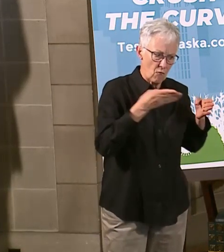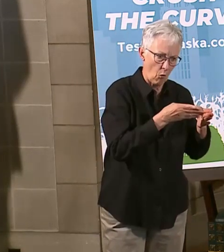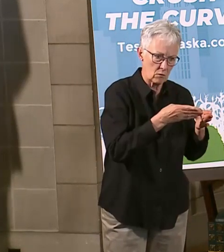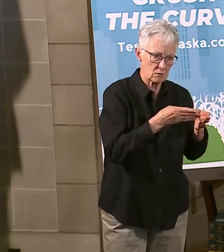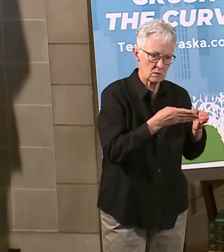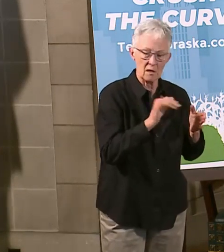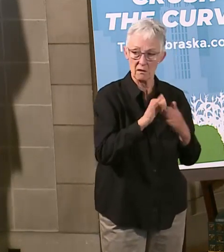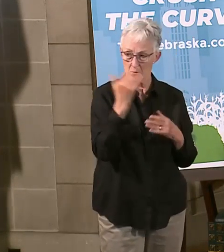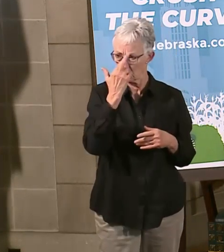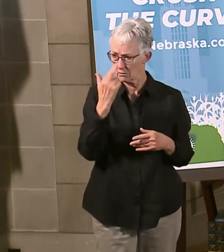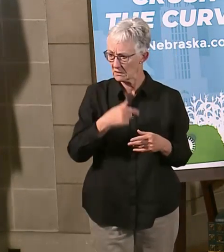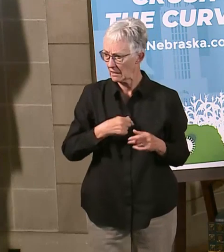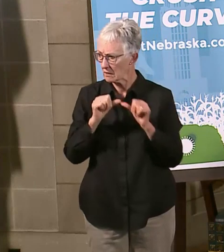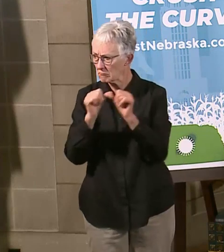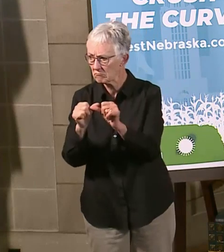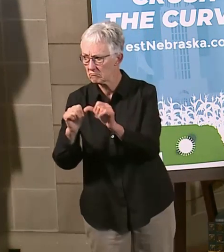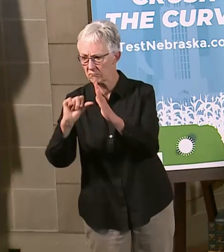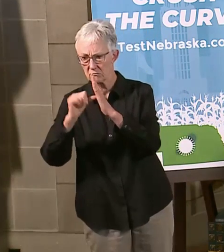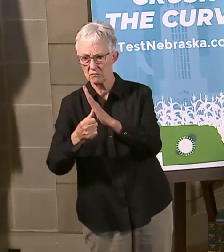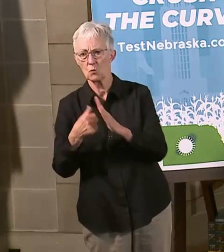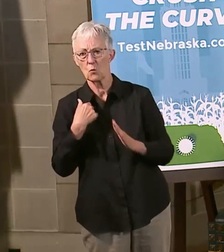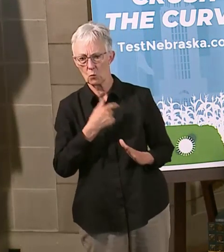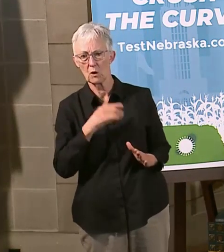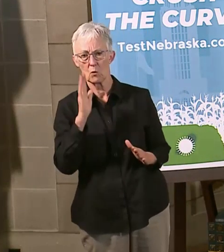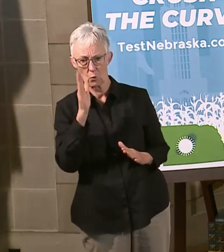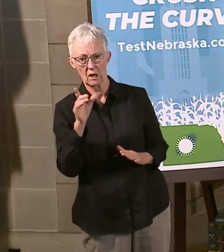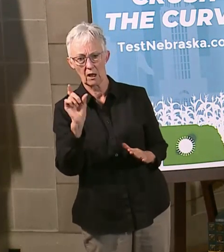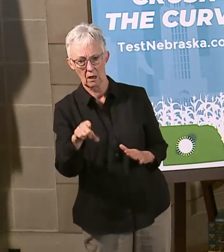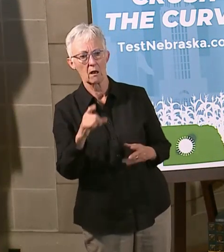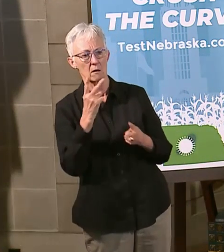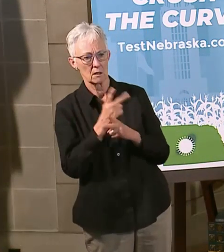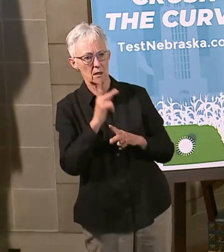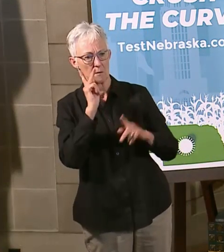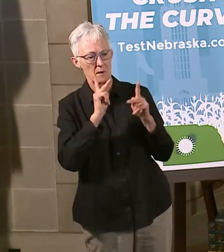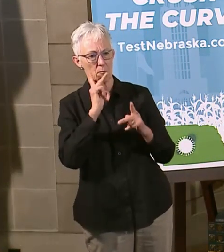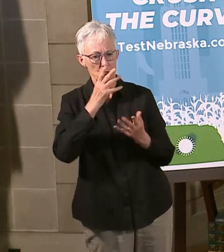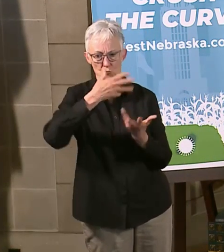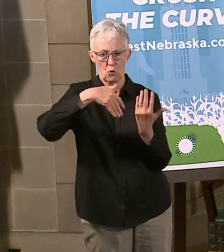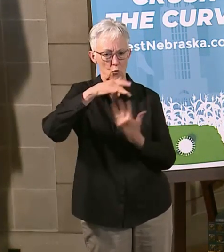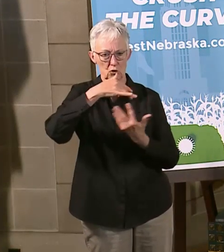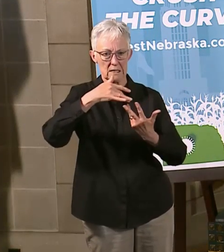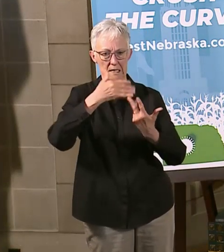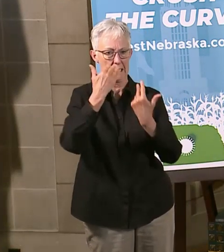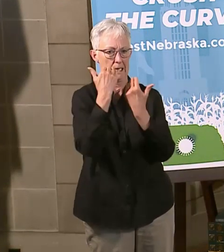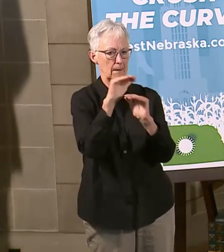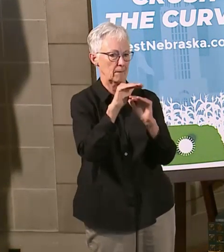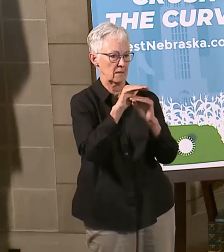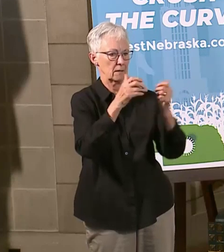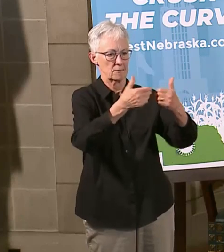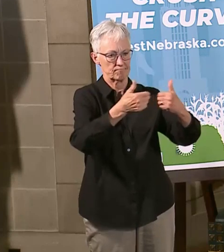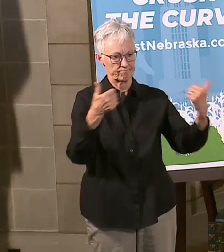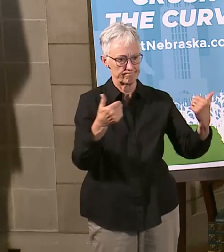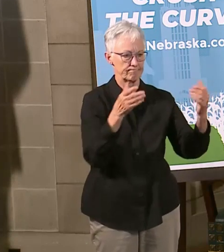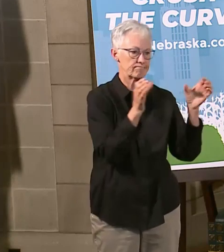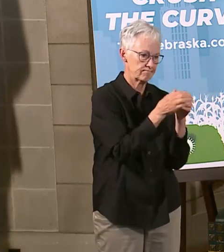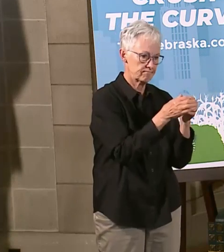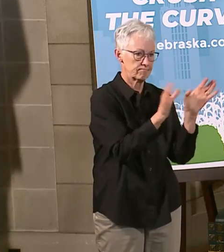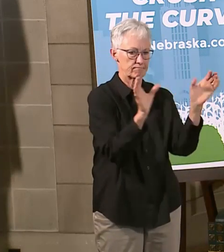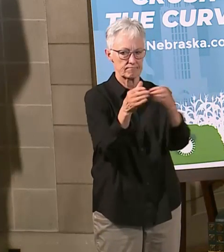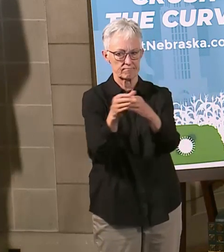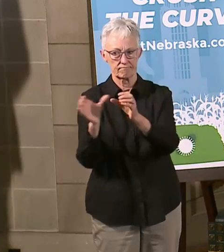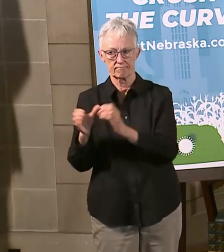while. Now, as we look forward to May, we're going to look at loosening some of those restrictions, but we're going to do it a step at a time. We're not going to do it